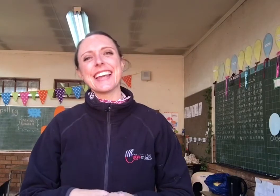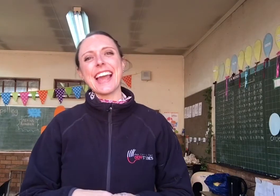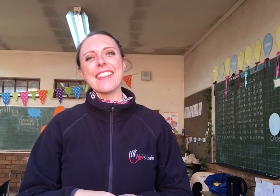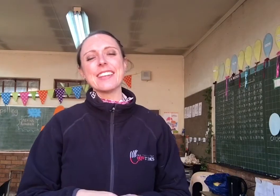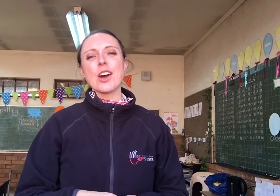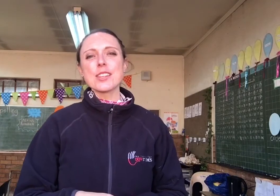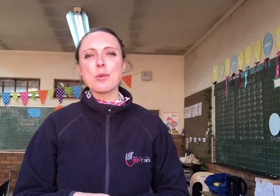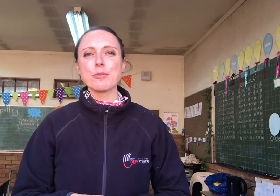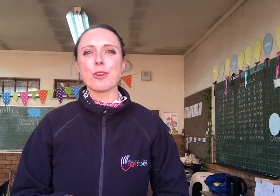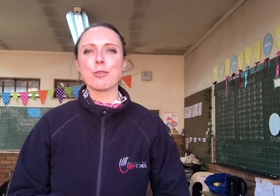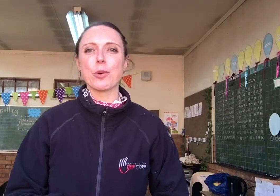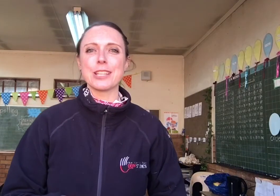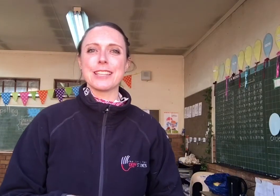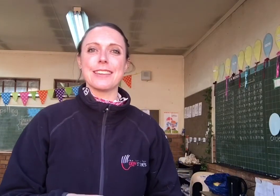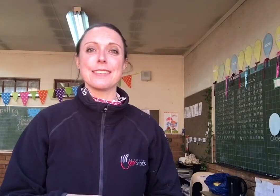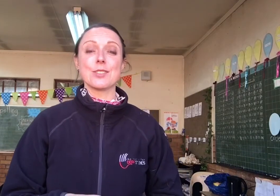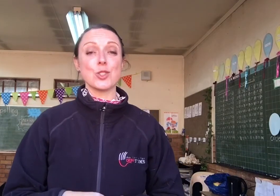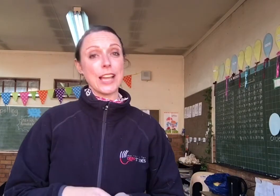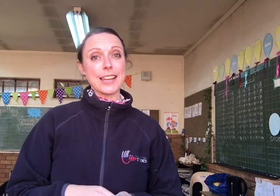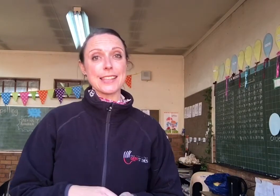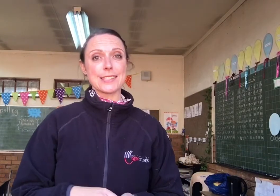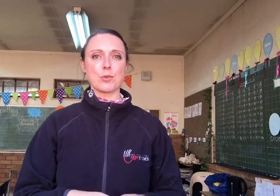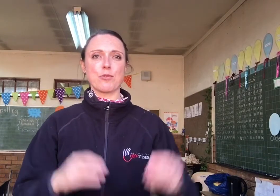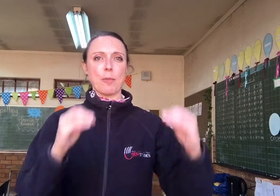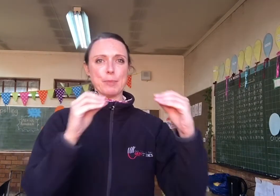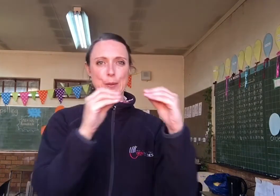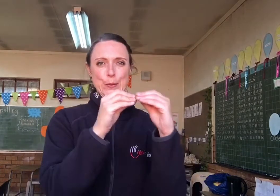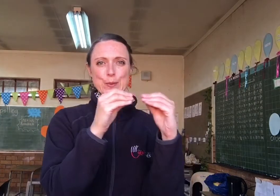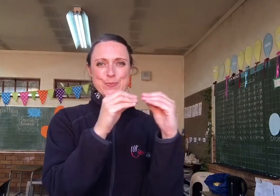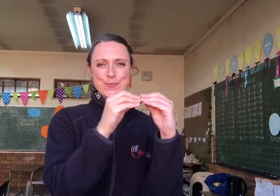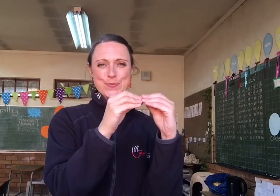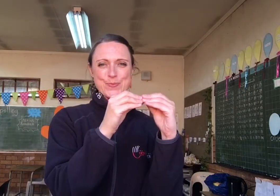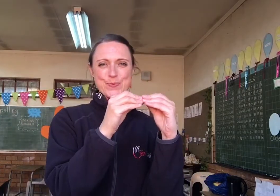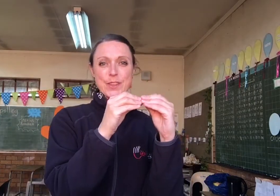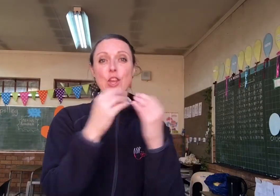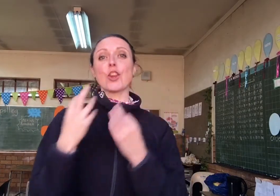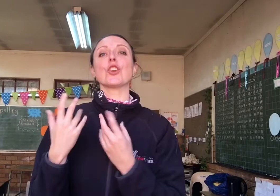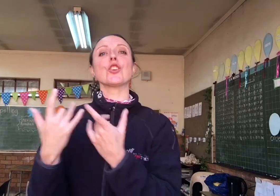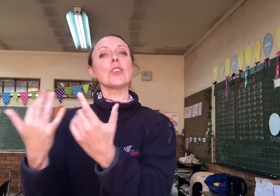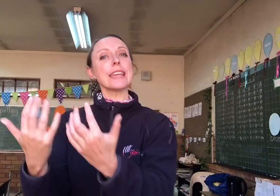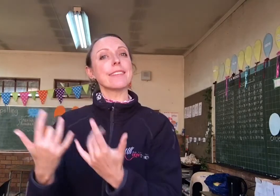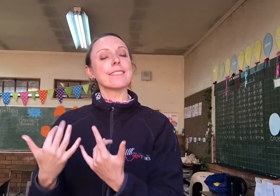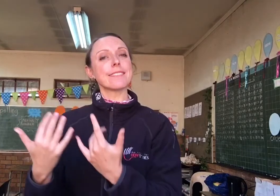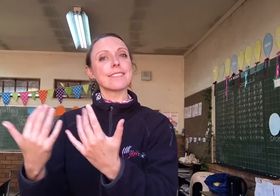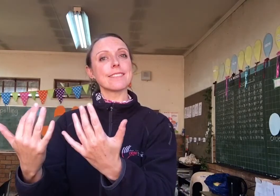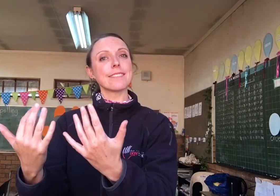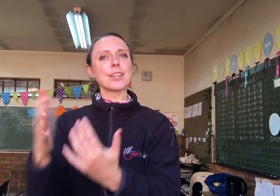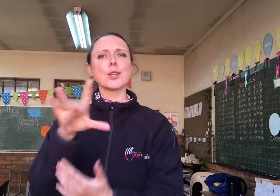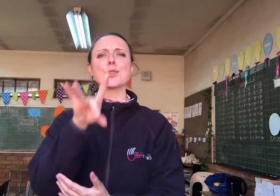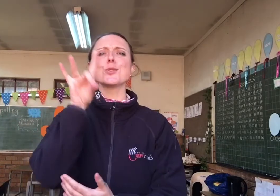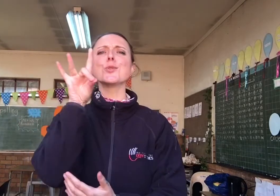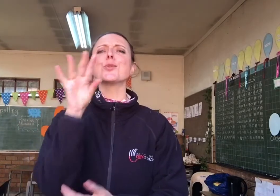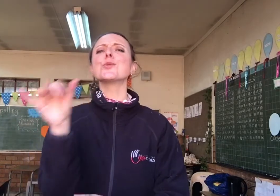And the last one we've got for which is 2 colours. So we've got blue, green. Choose